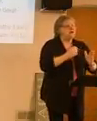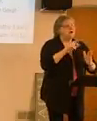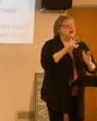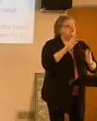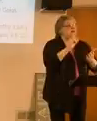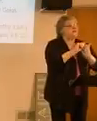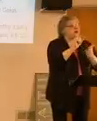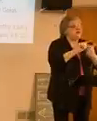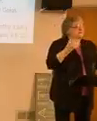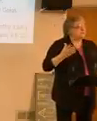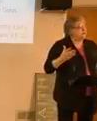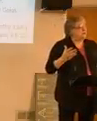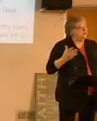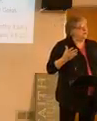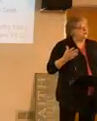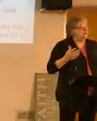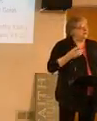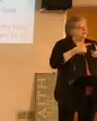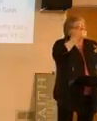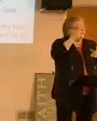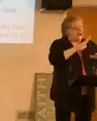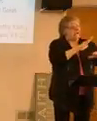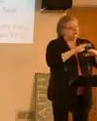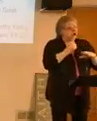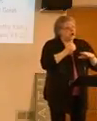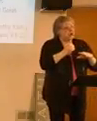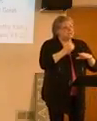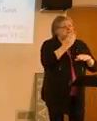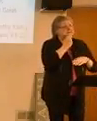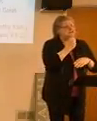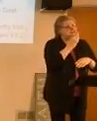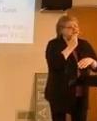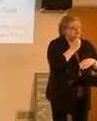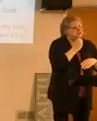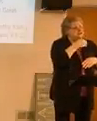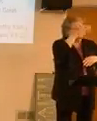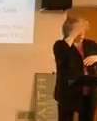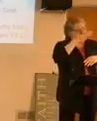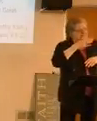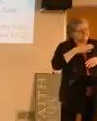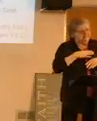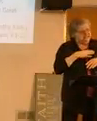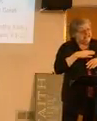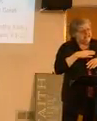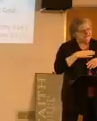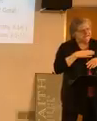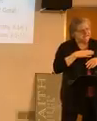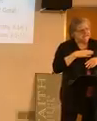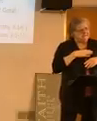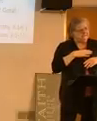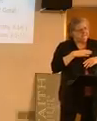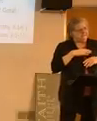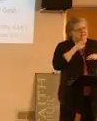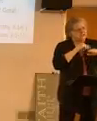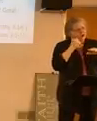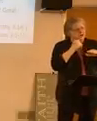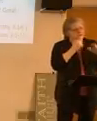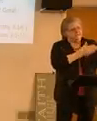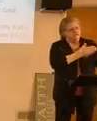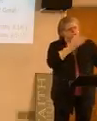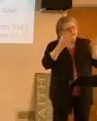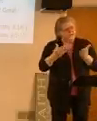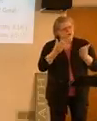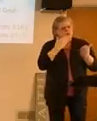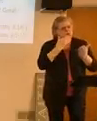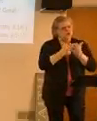Jesus Christ. But God called this Jew, this Pharisee, to bring the good news